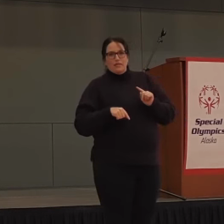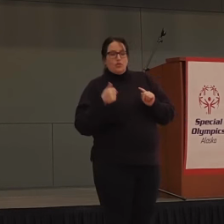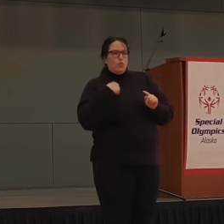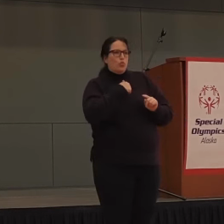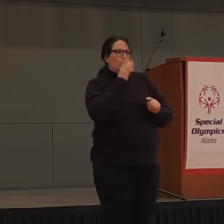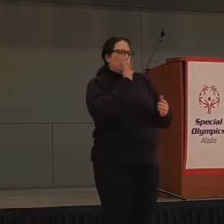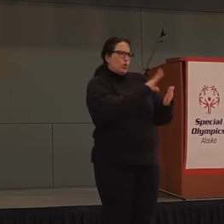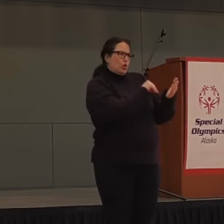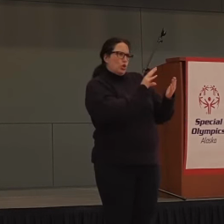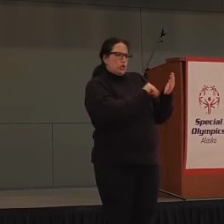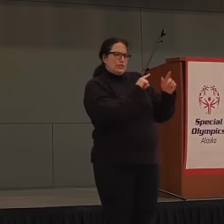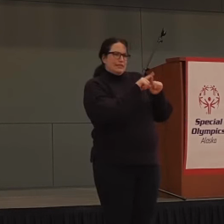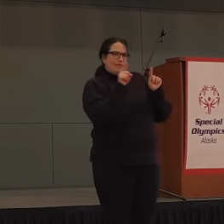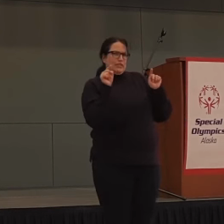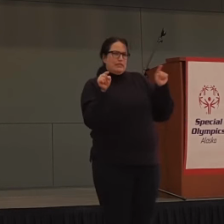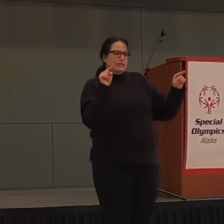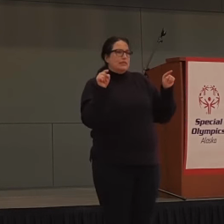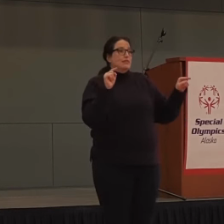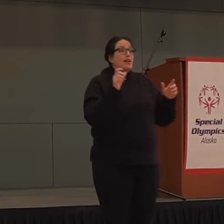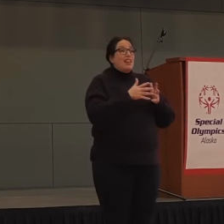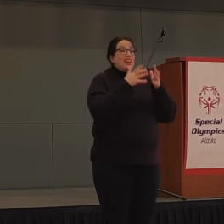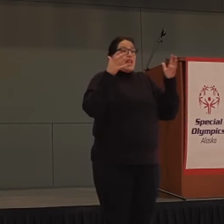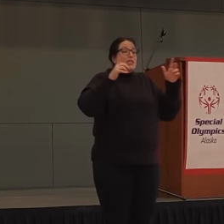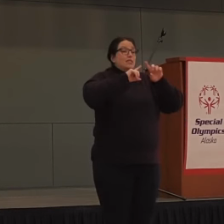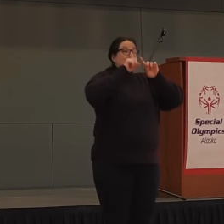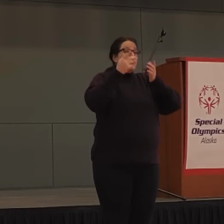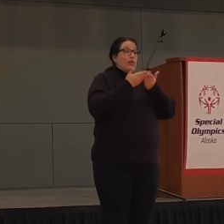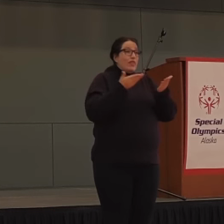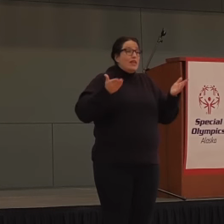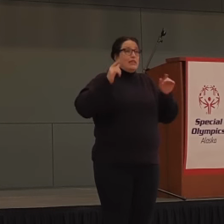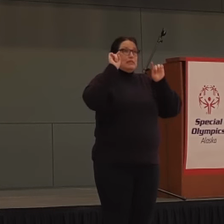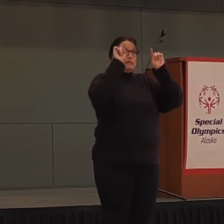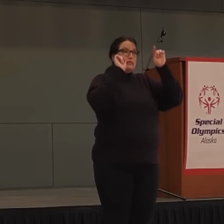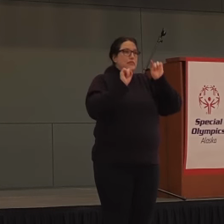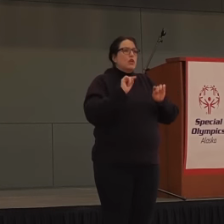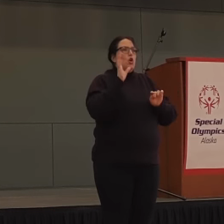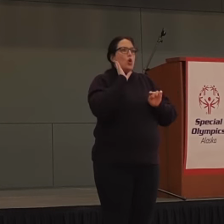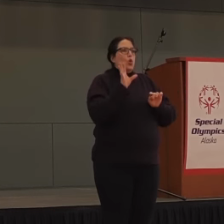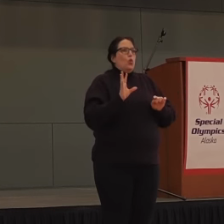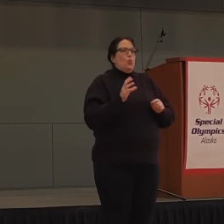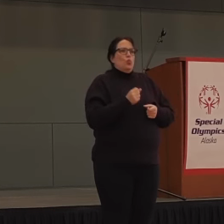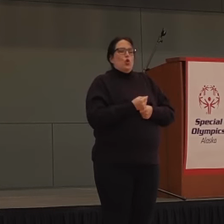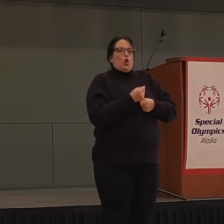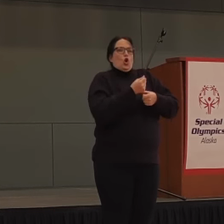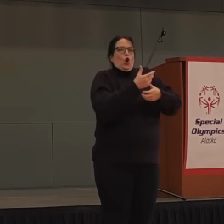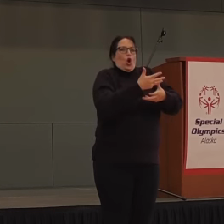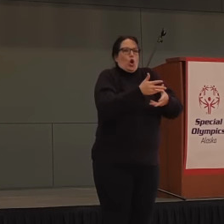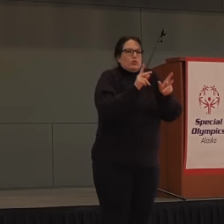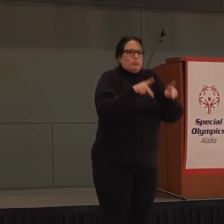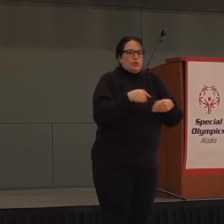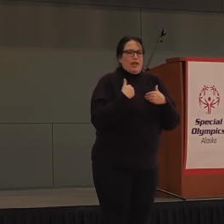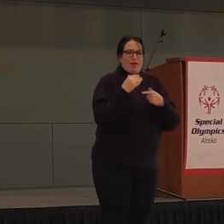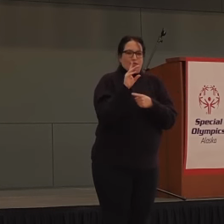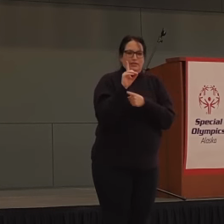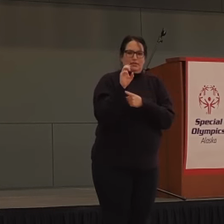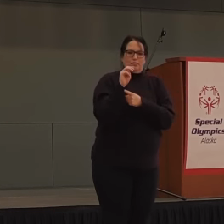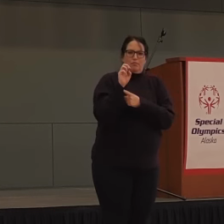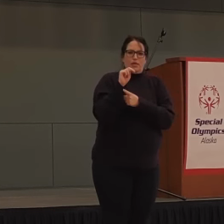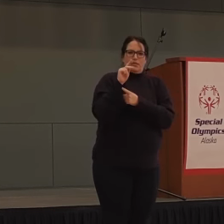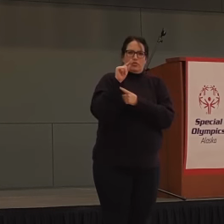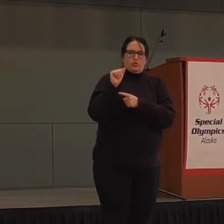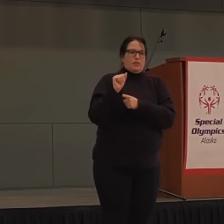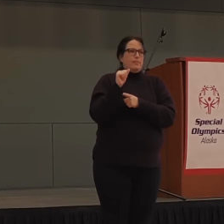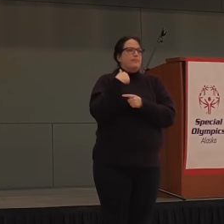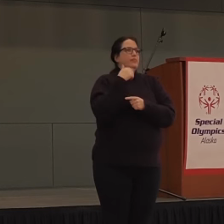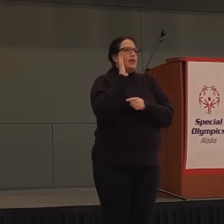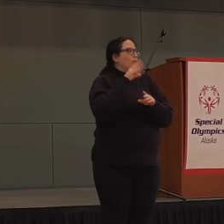might contribute to a person having dementia. I think of it like this, and I'm going to give you this word picture.